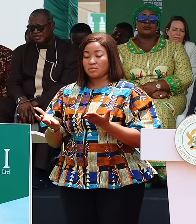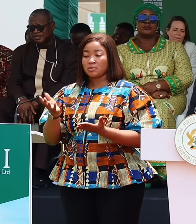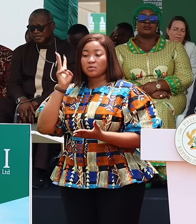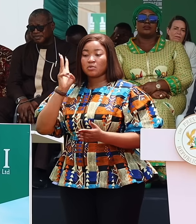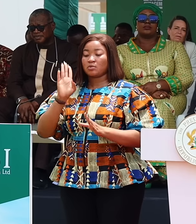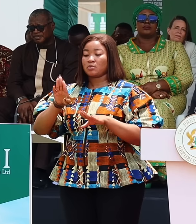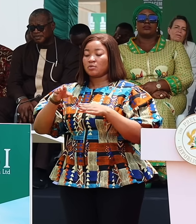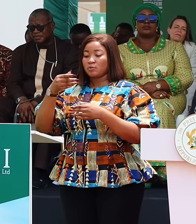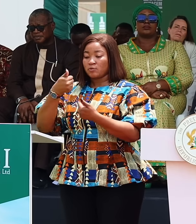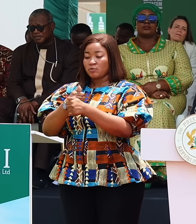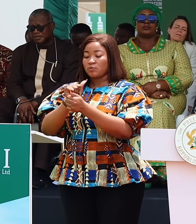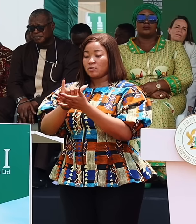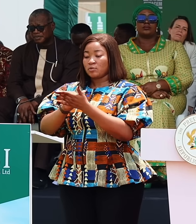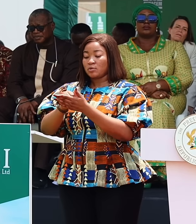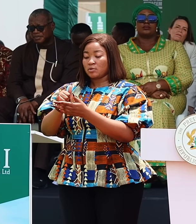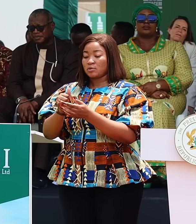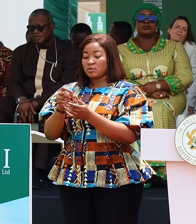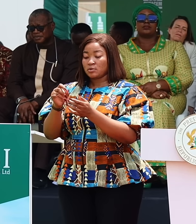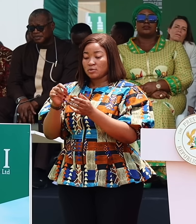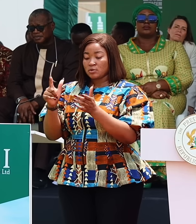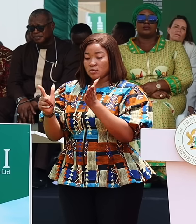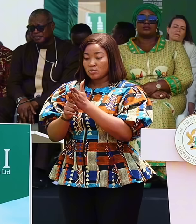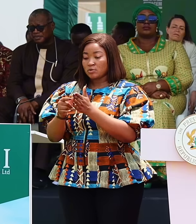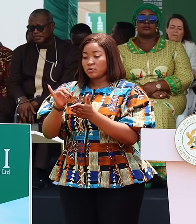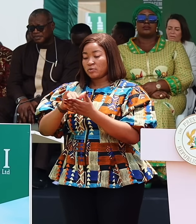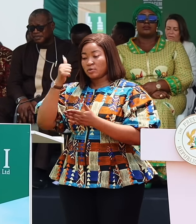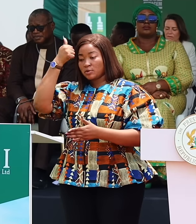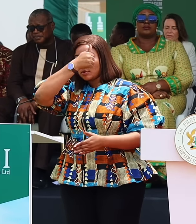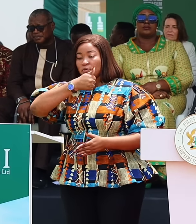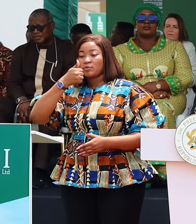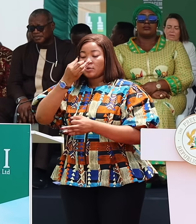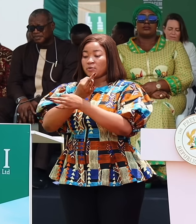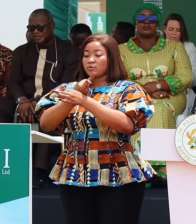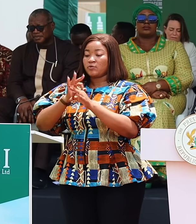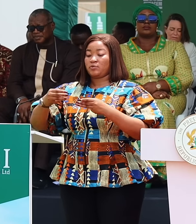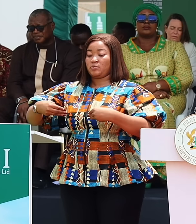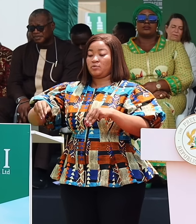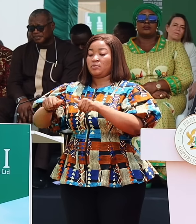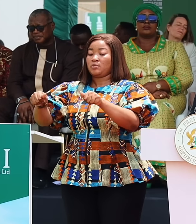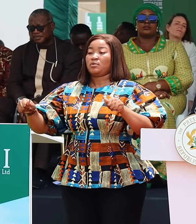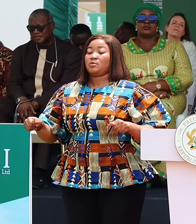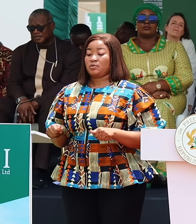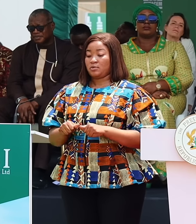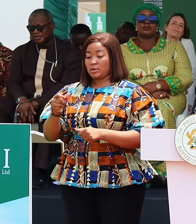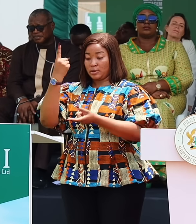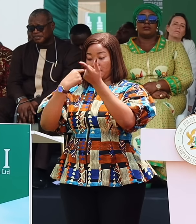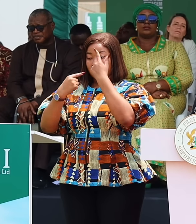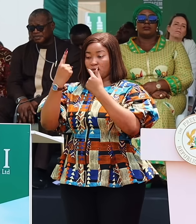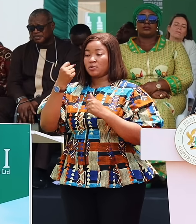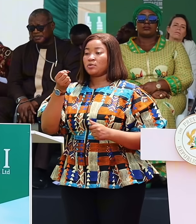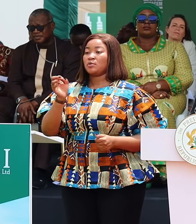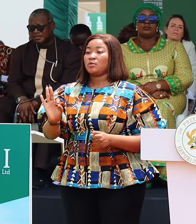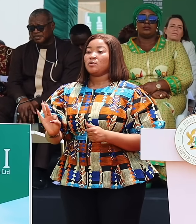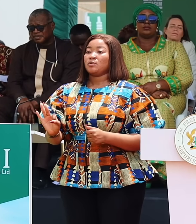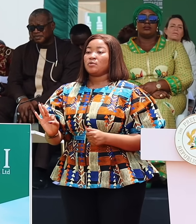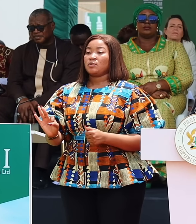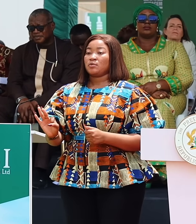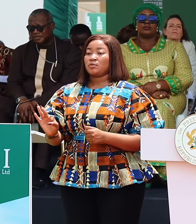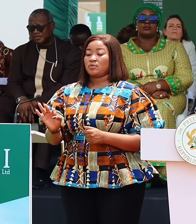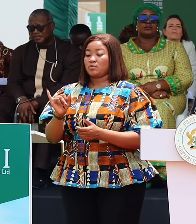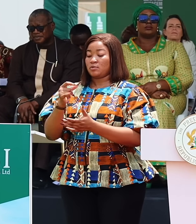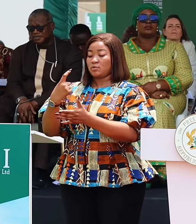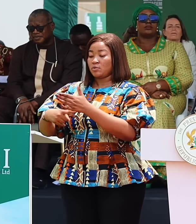with the rules of origin requirements of the African Continental Free Trade Area because of the